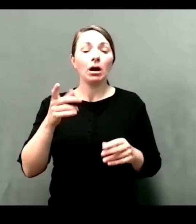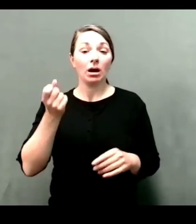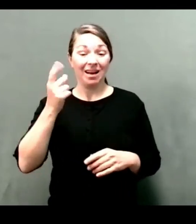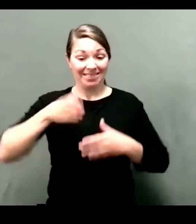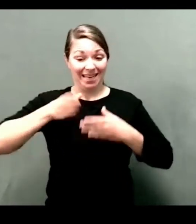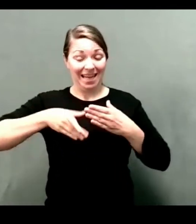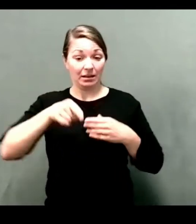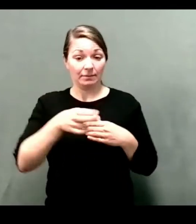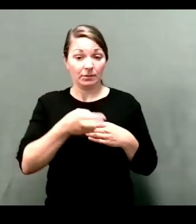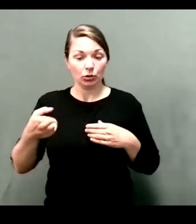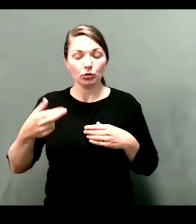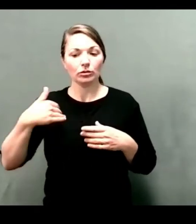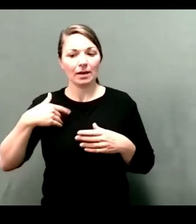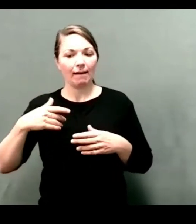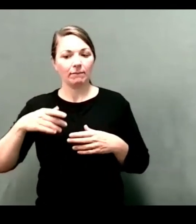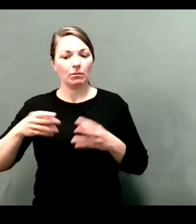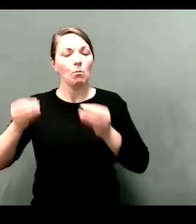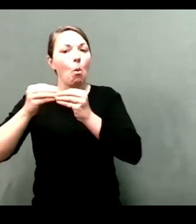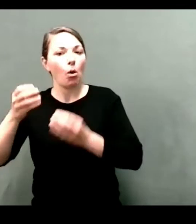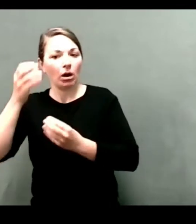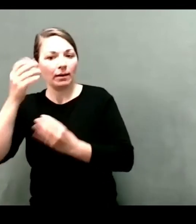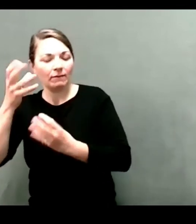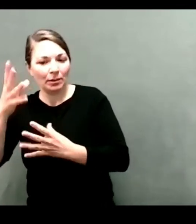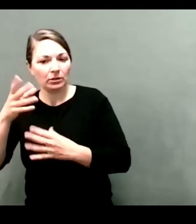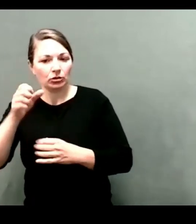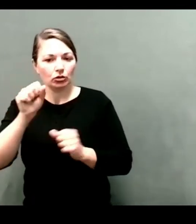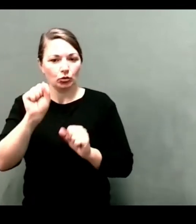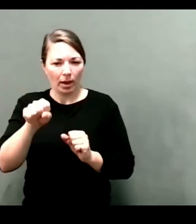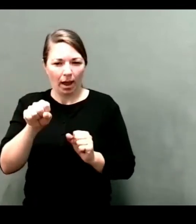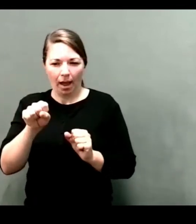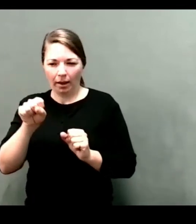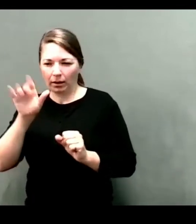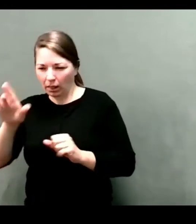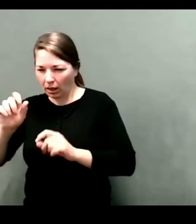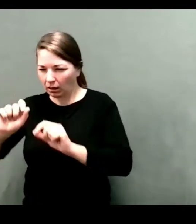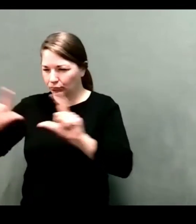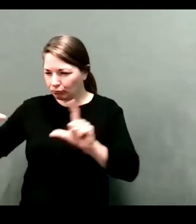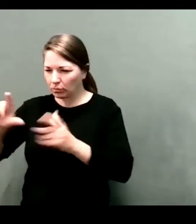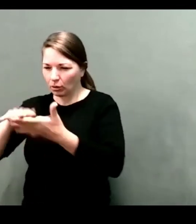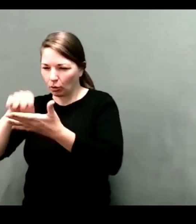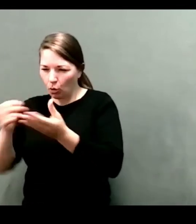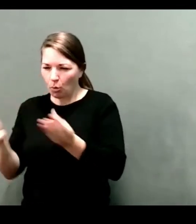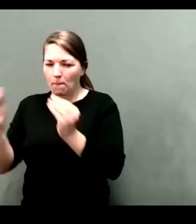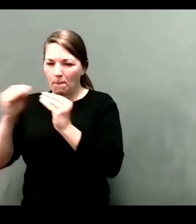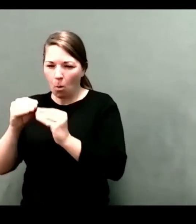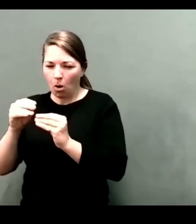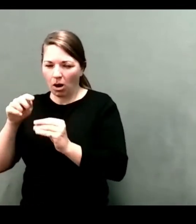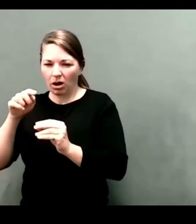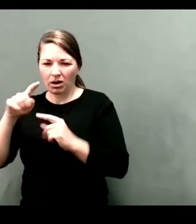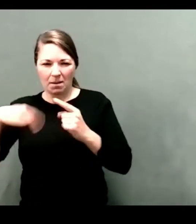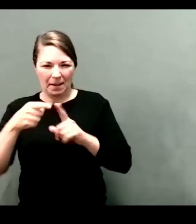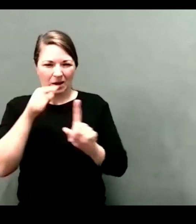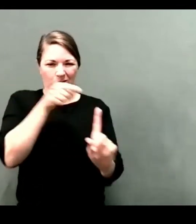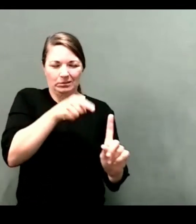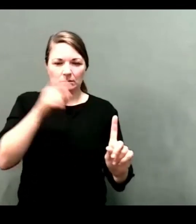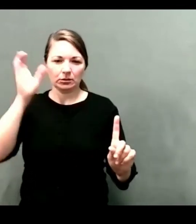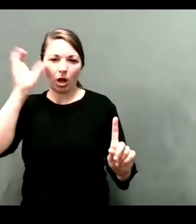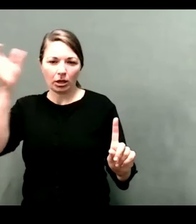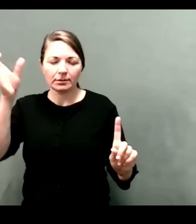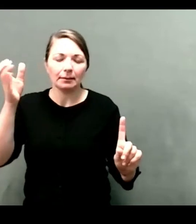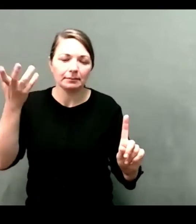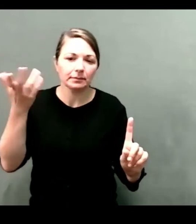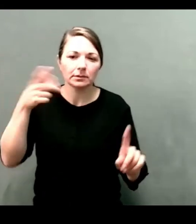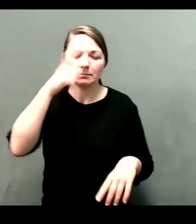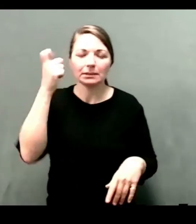There's a section on resources where you can then spend a little bit more time thinking about some of the concepts that we've highlighted here, especially as we